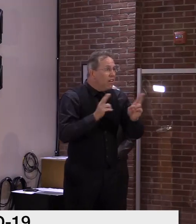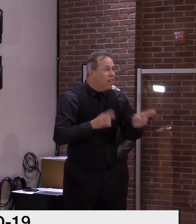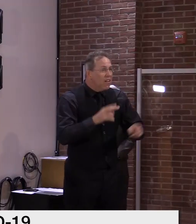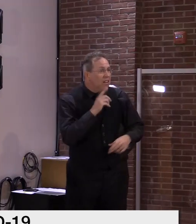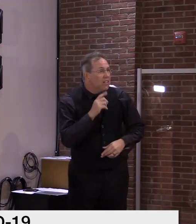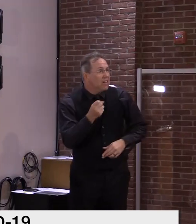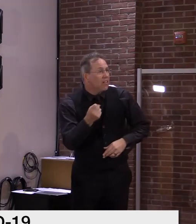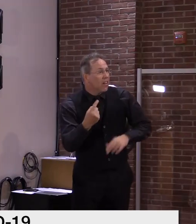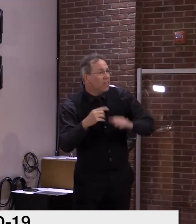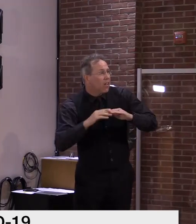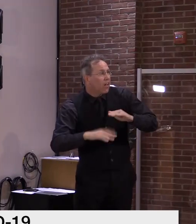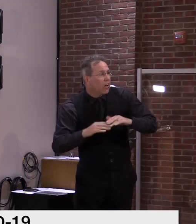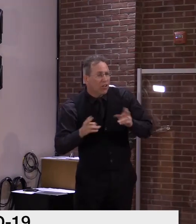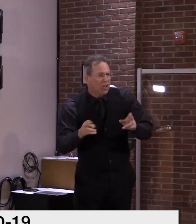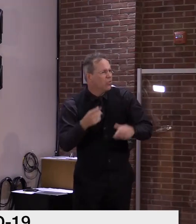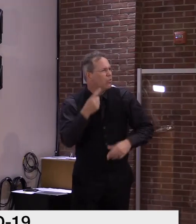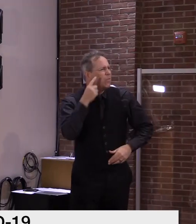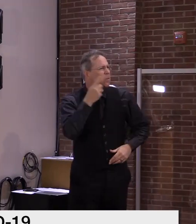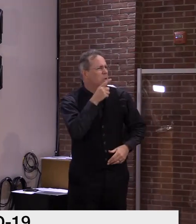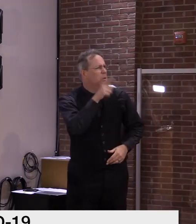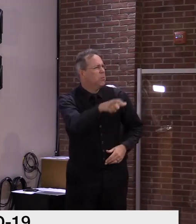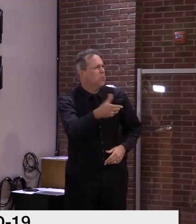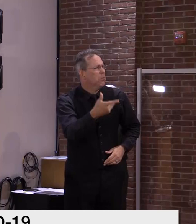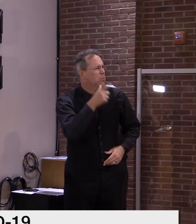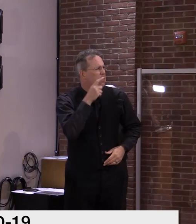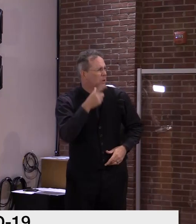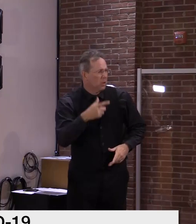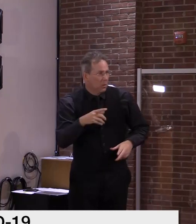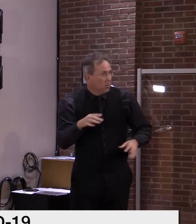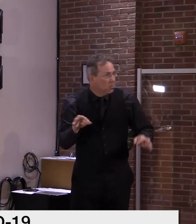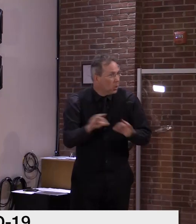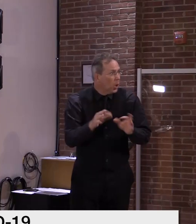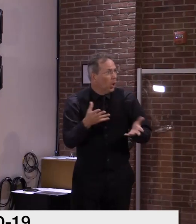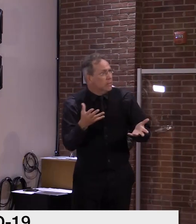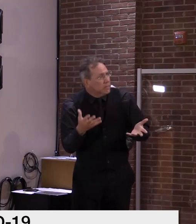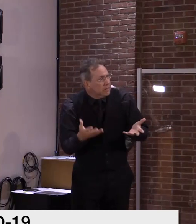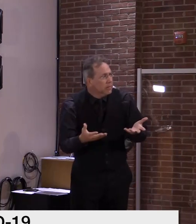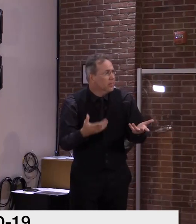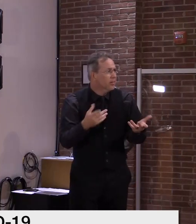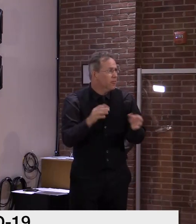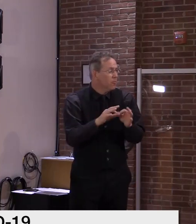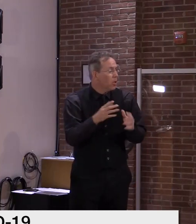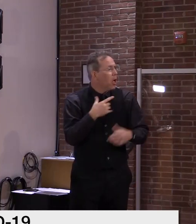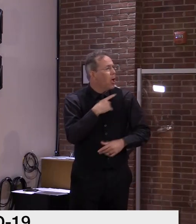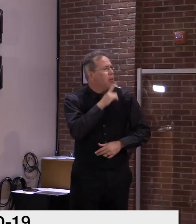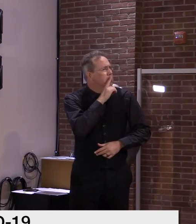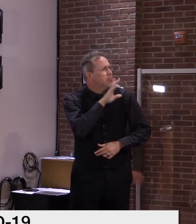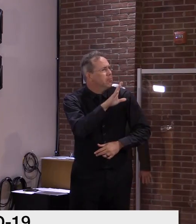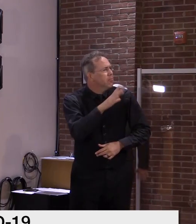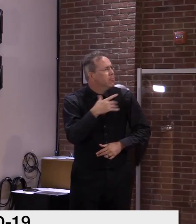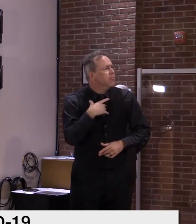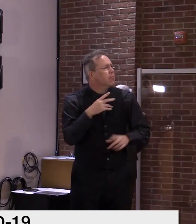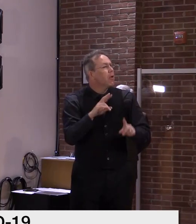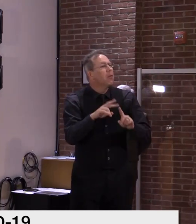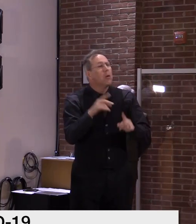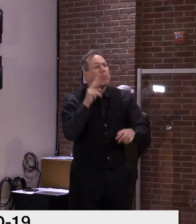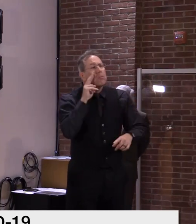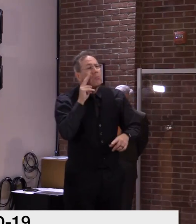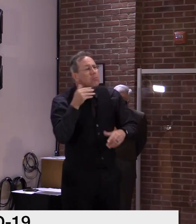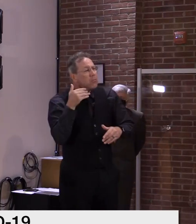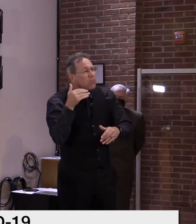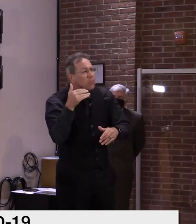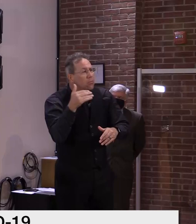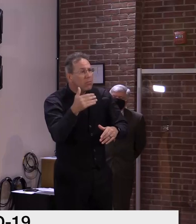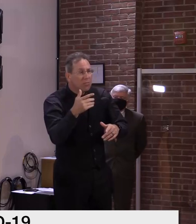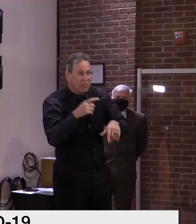making it seem like that's the last thing we have to do, we're going to have made such incredible progress up until that point